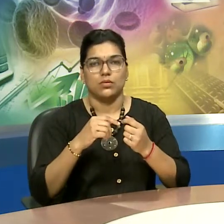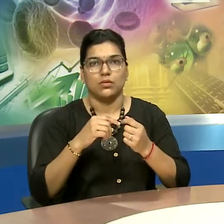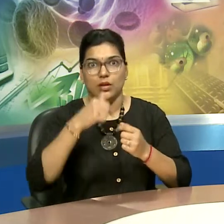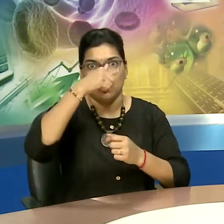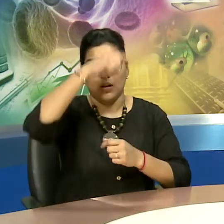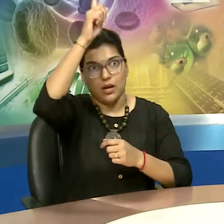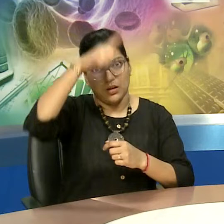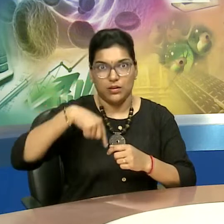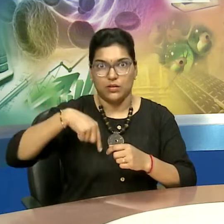System.